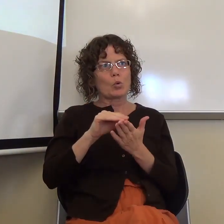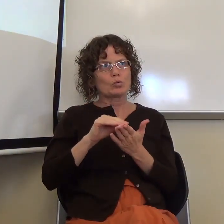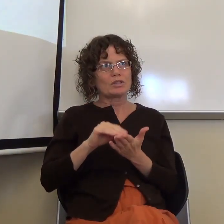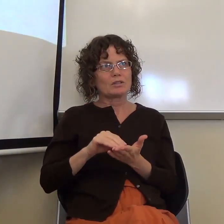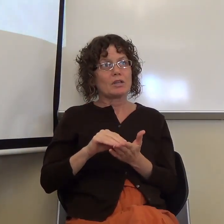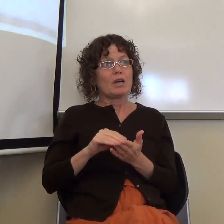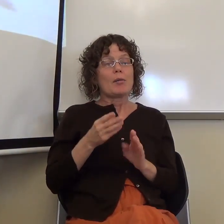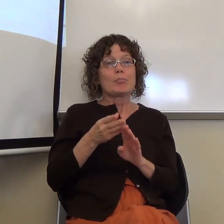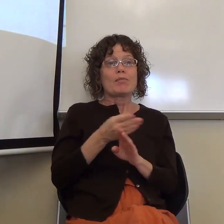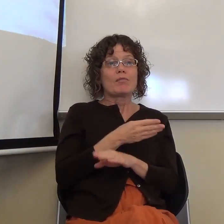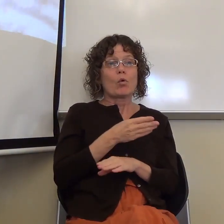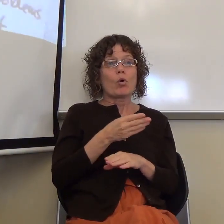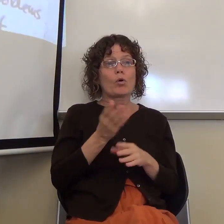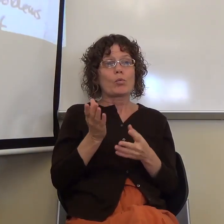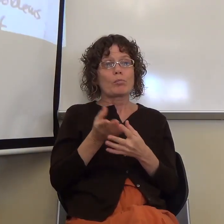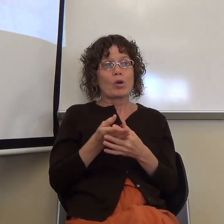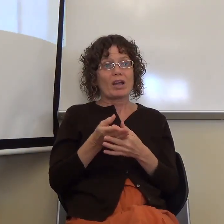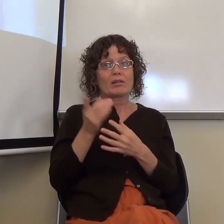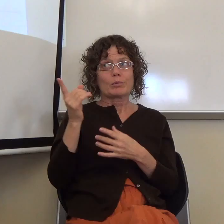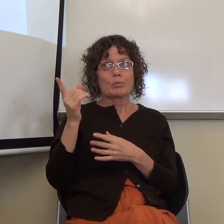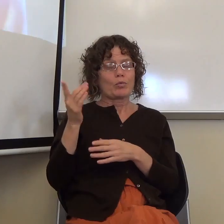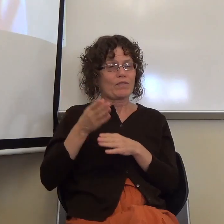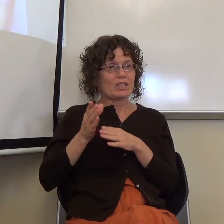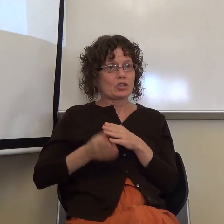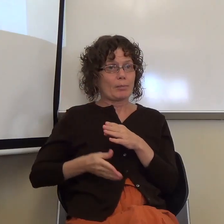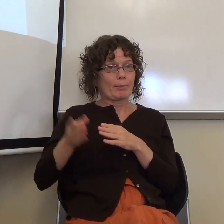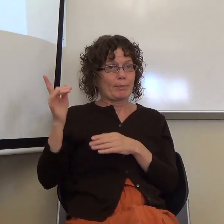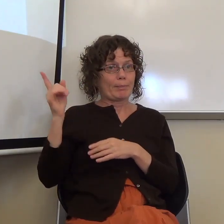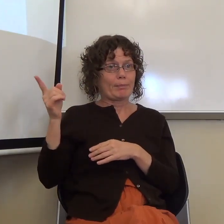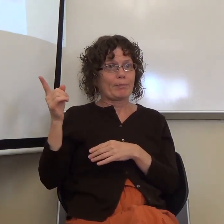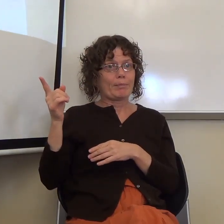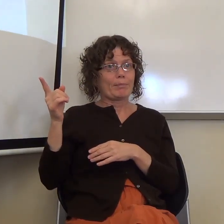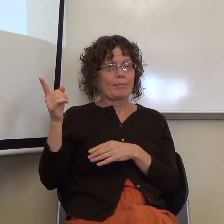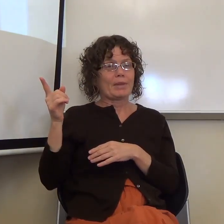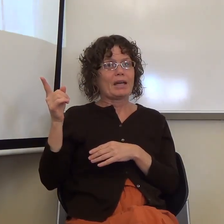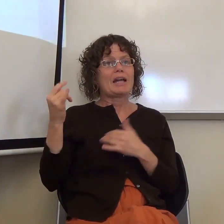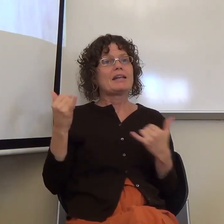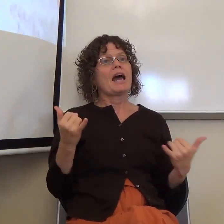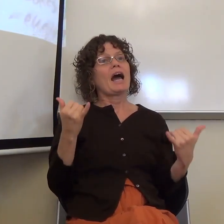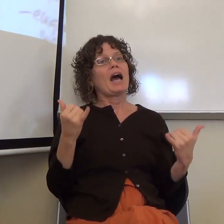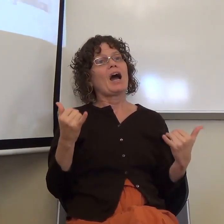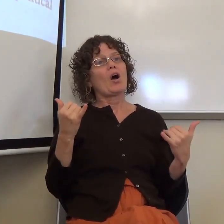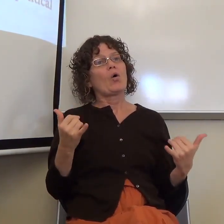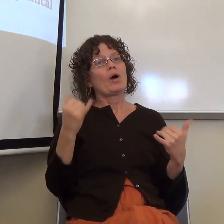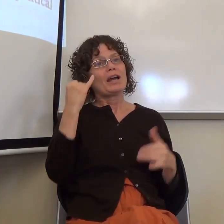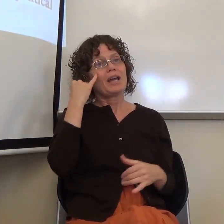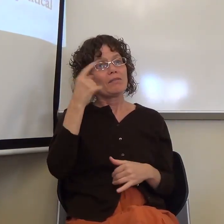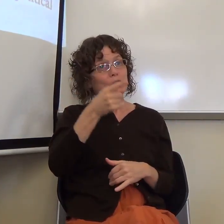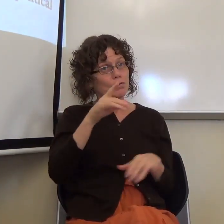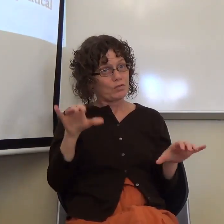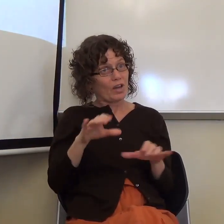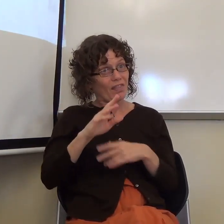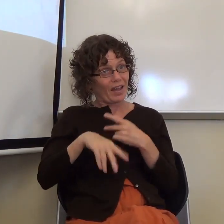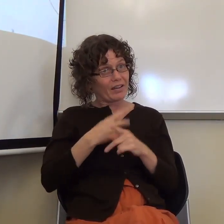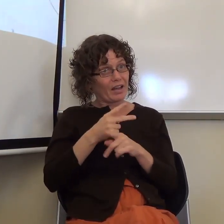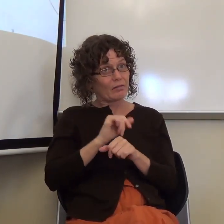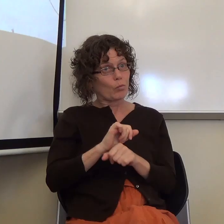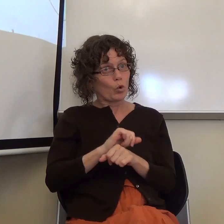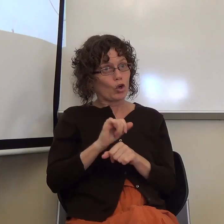just finish up this one. So now, if you have done this kind of work, this should be